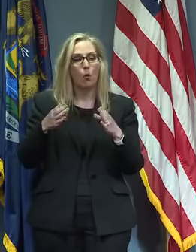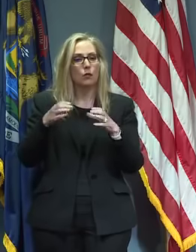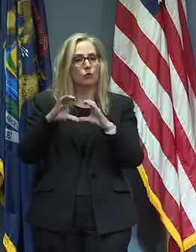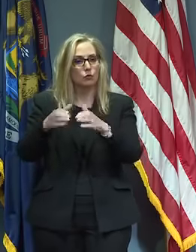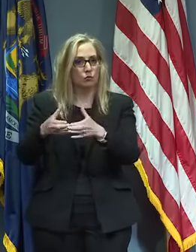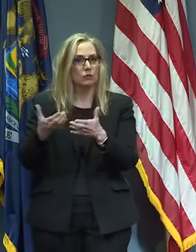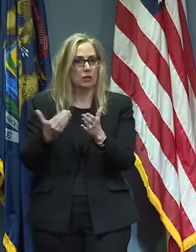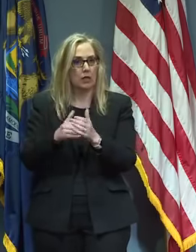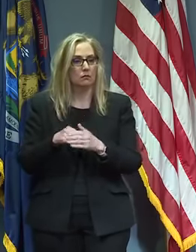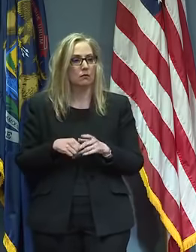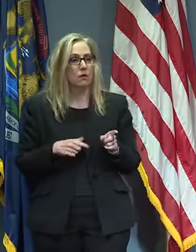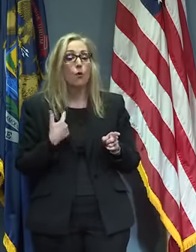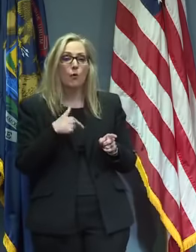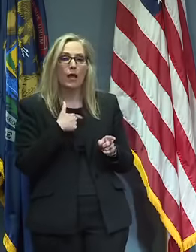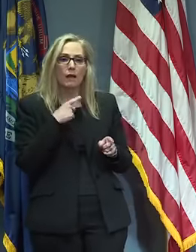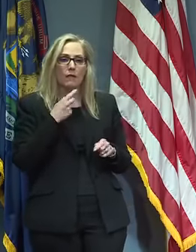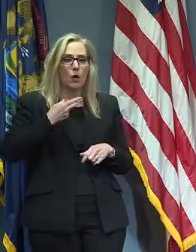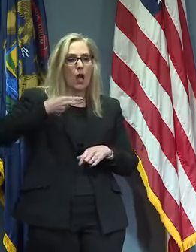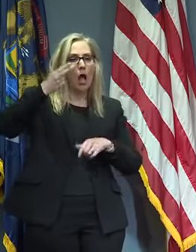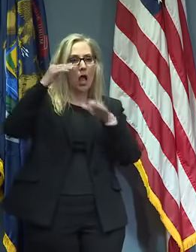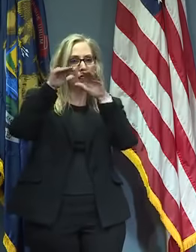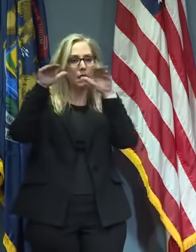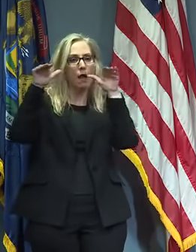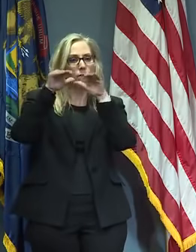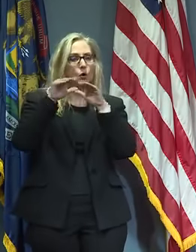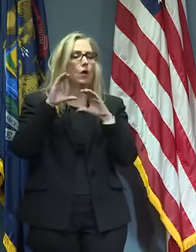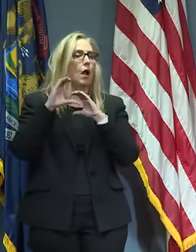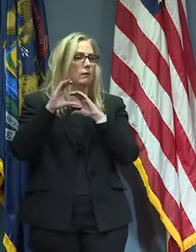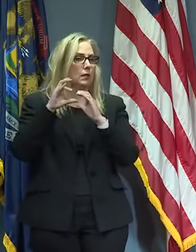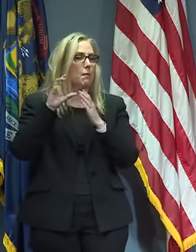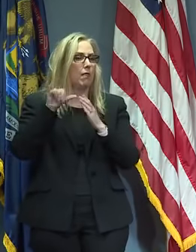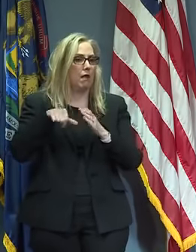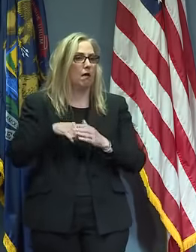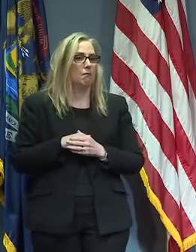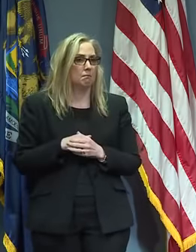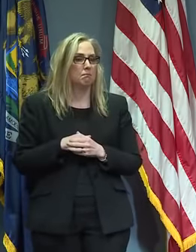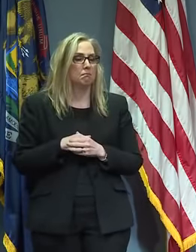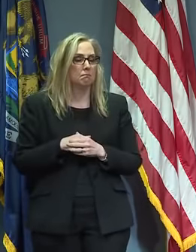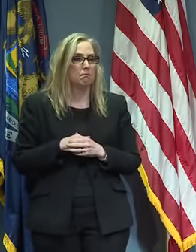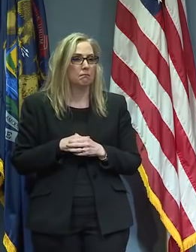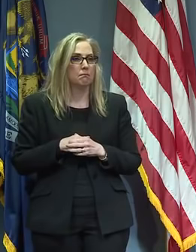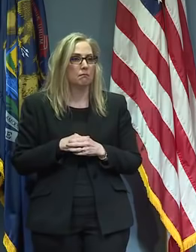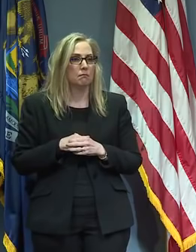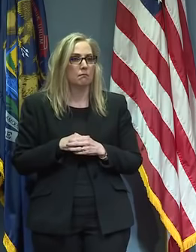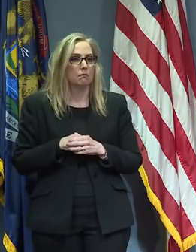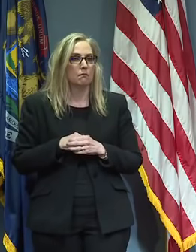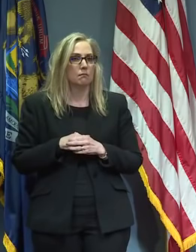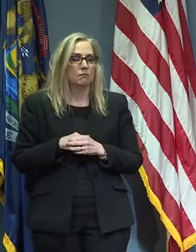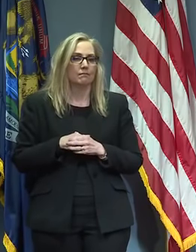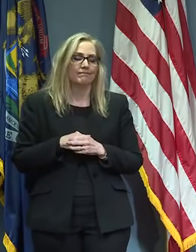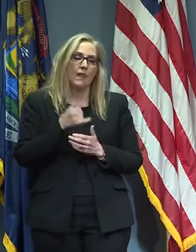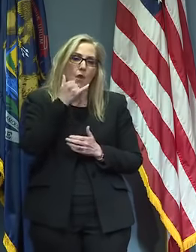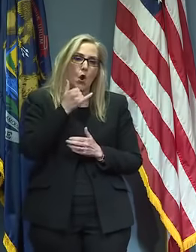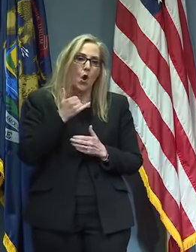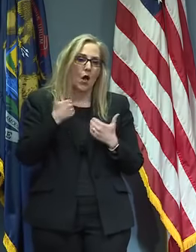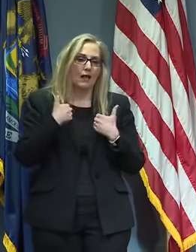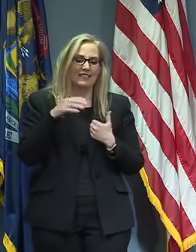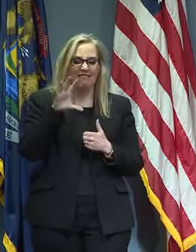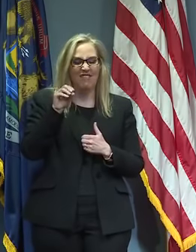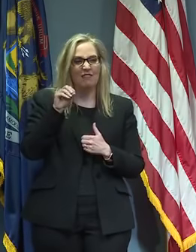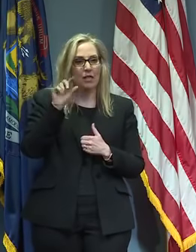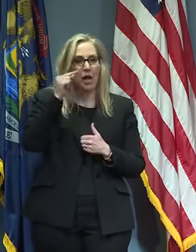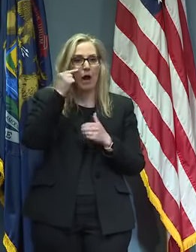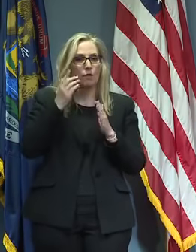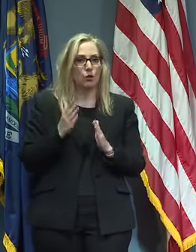very high-level conversation about it. Those calls are, 50 governors, and we were addressed